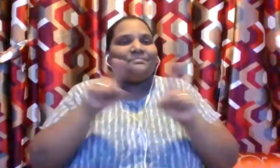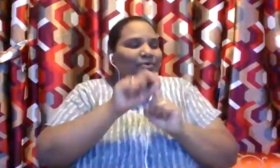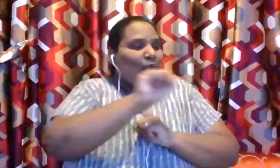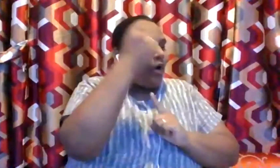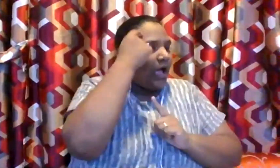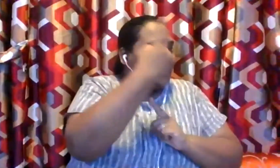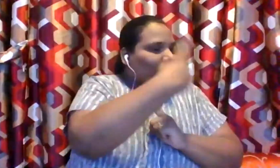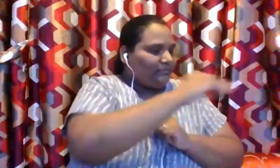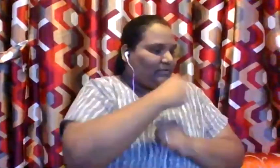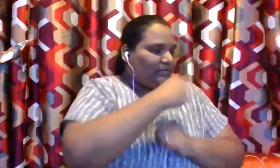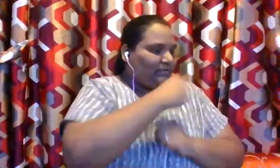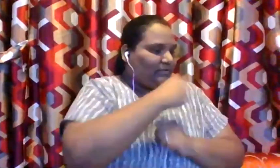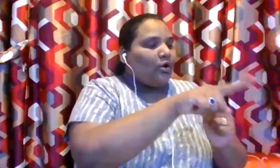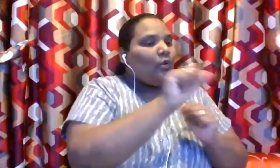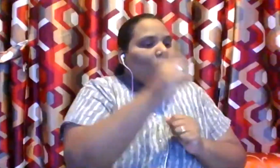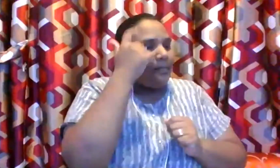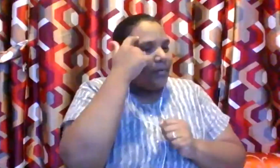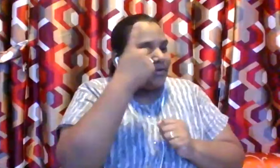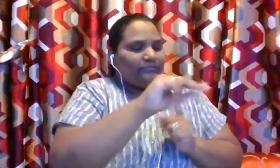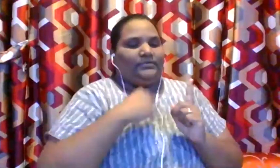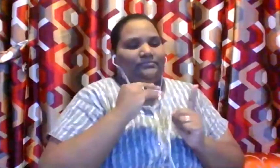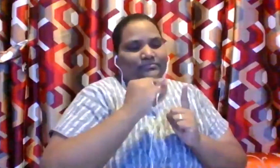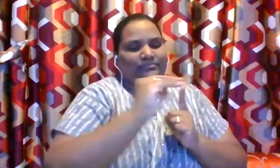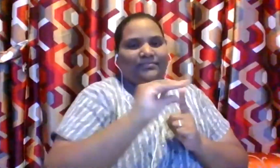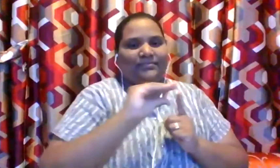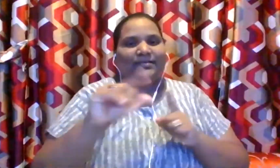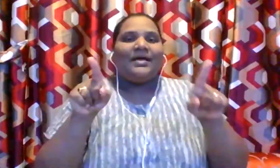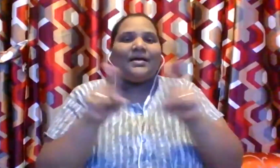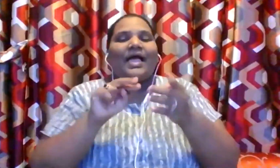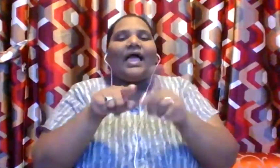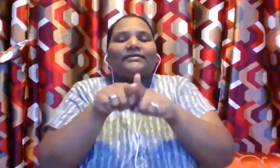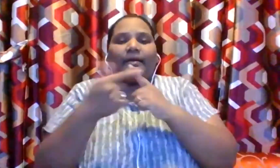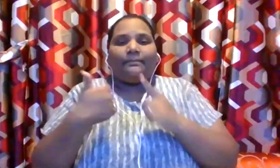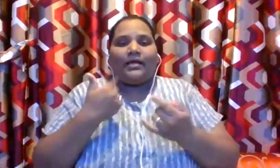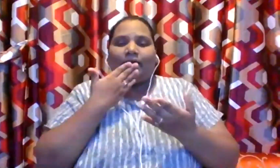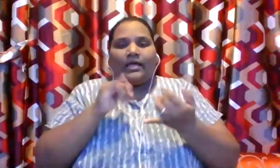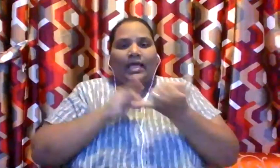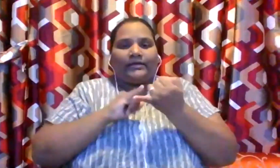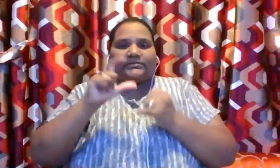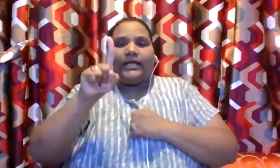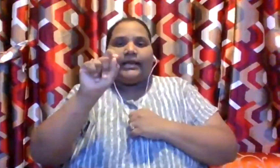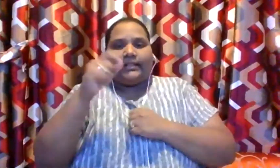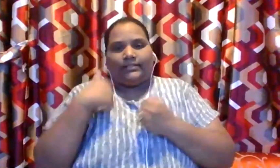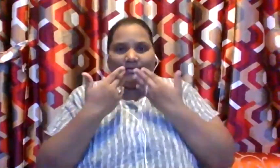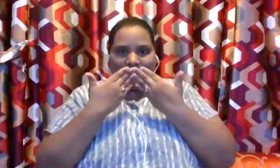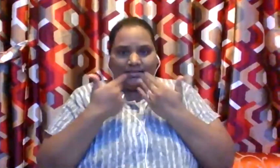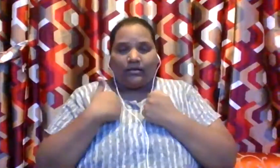capabilities. You cannot tell a 10th standard child, about high standard of education, isn't